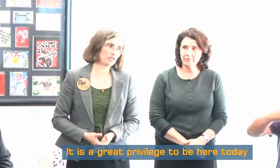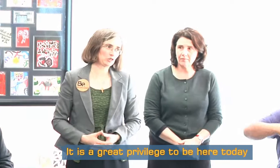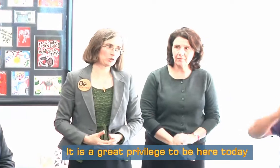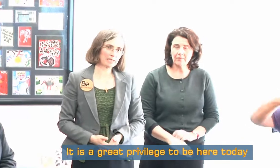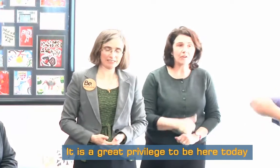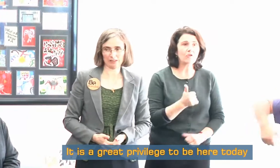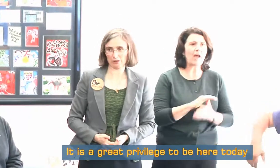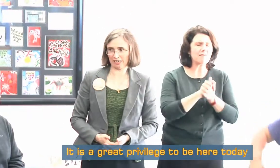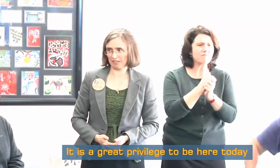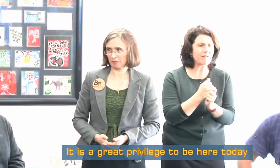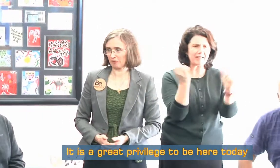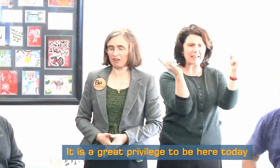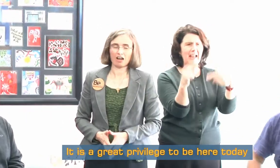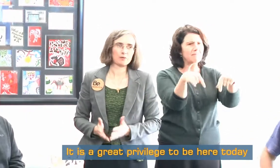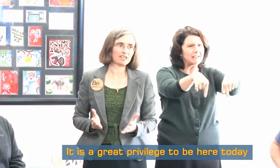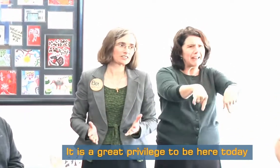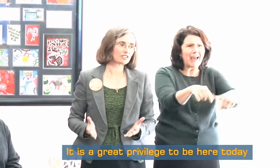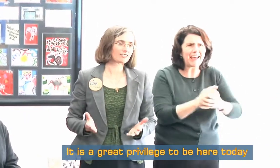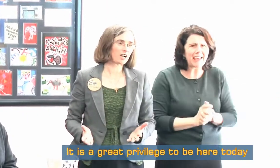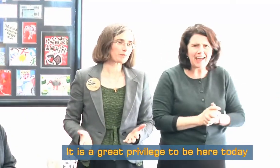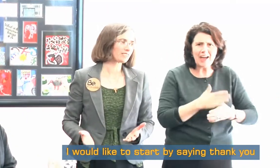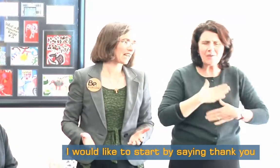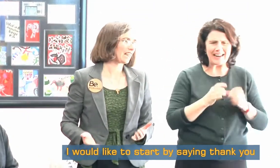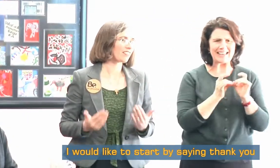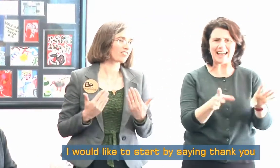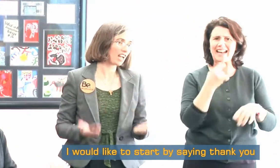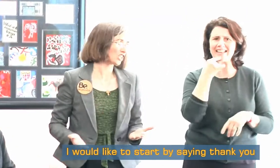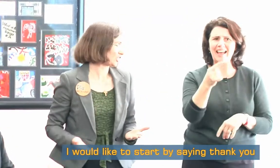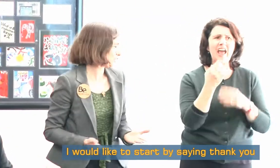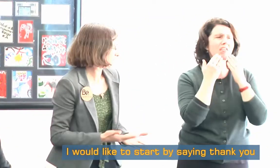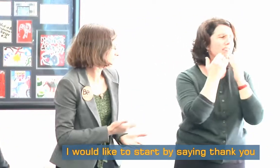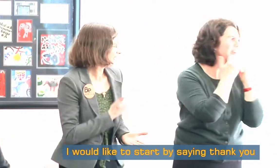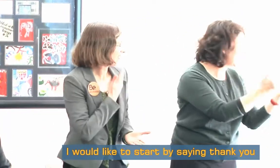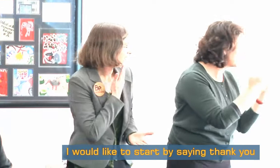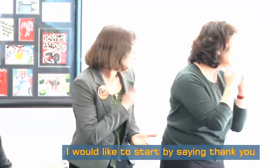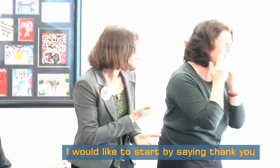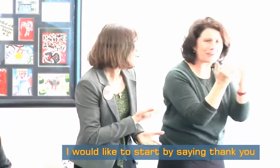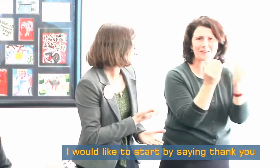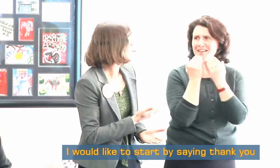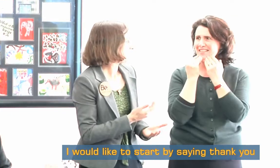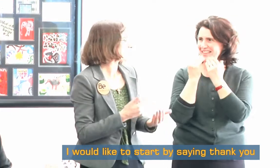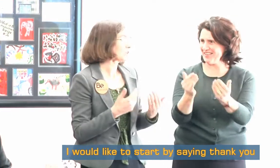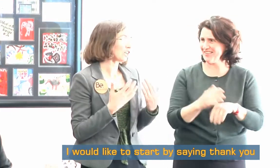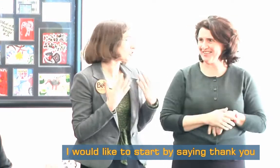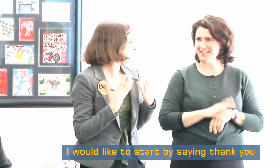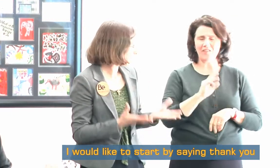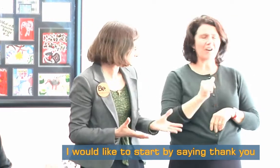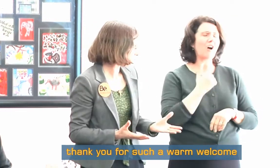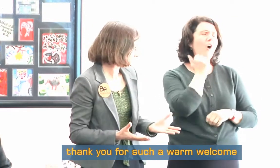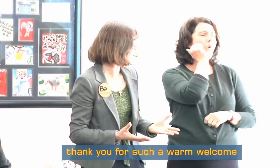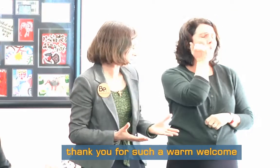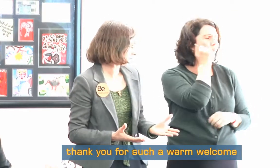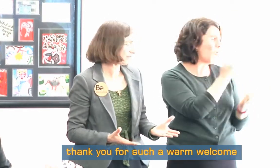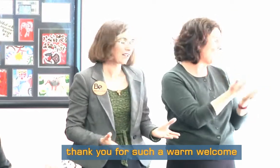a privilege to be here today. I would like to start by saying thank you. Thank you. That's a